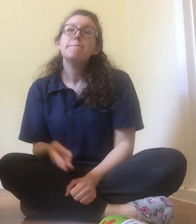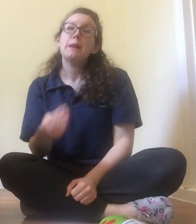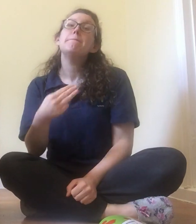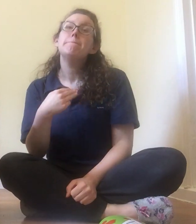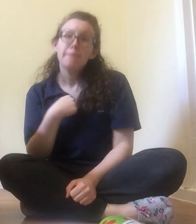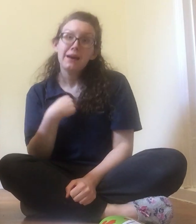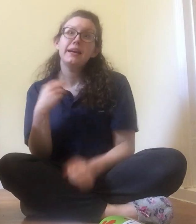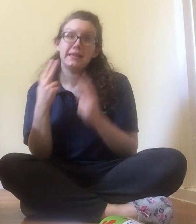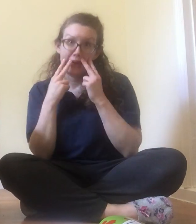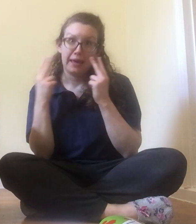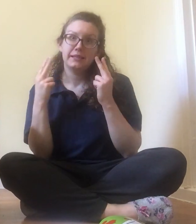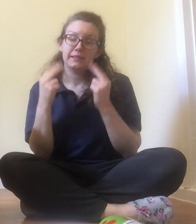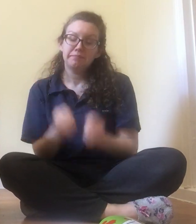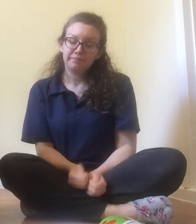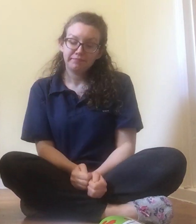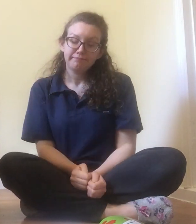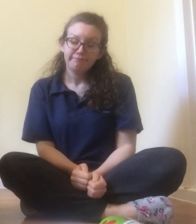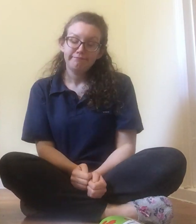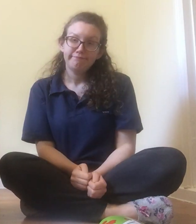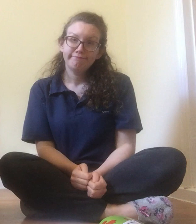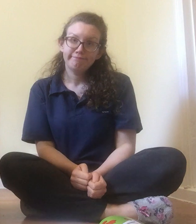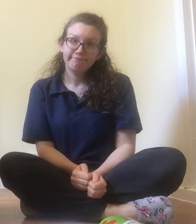But my cat